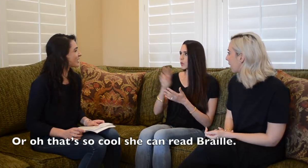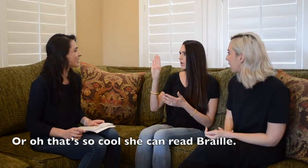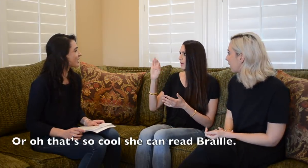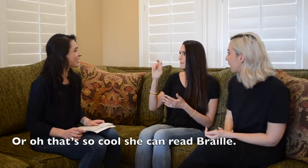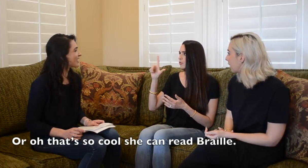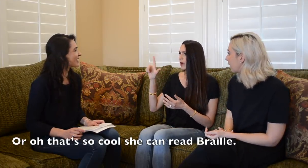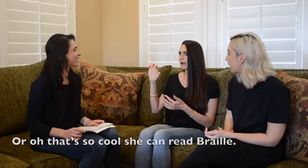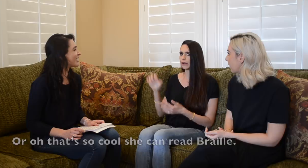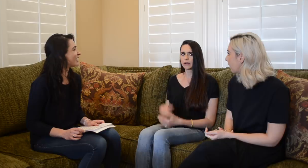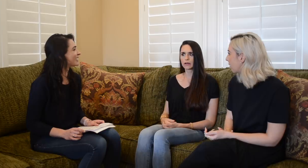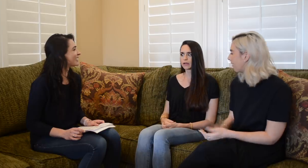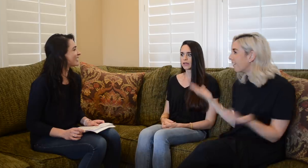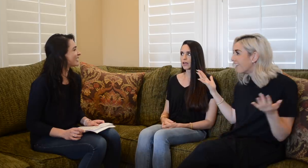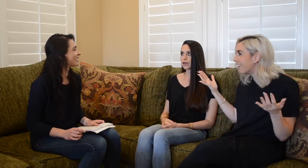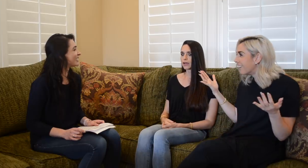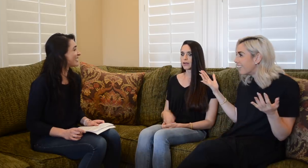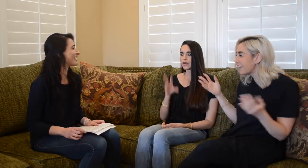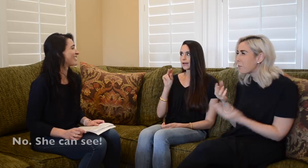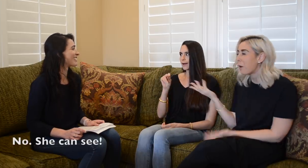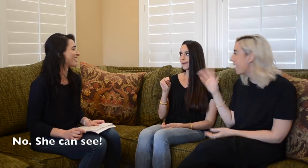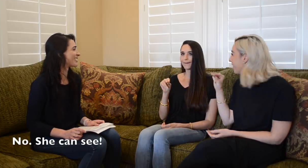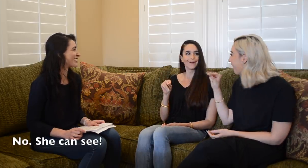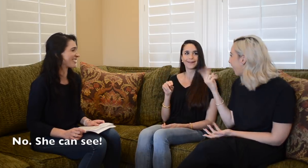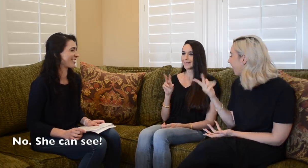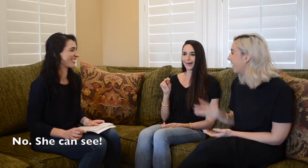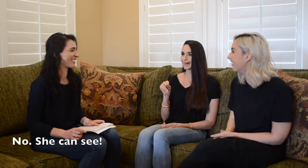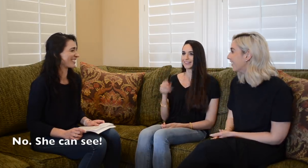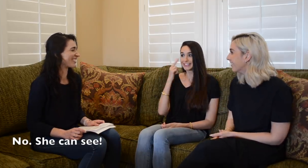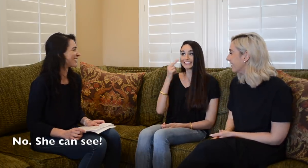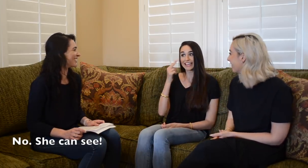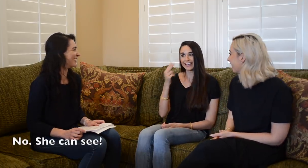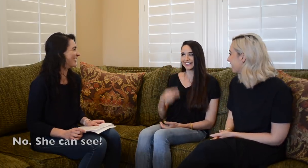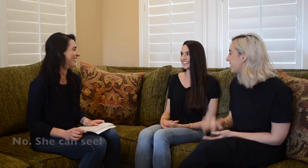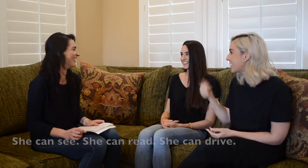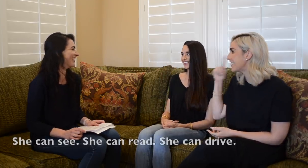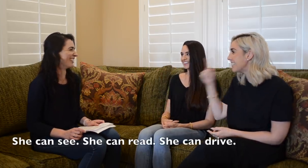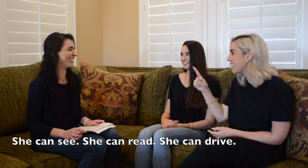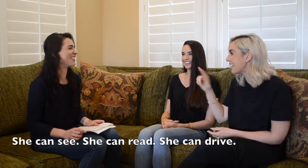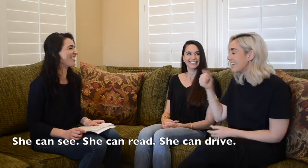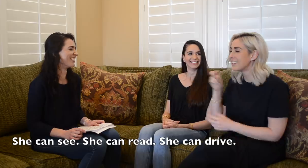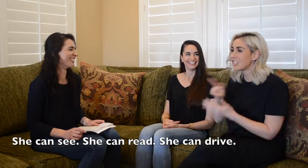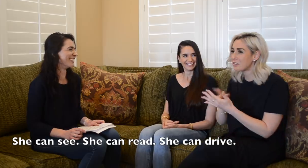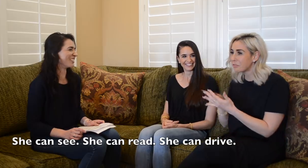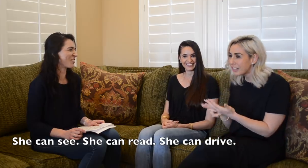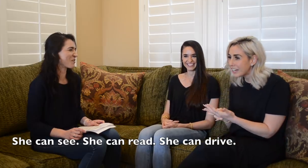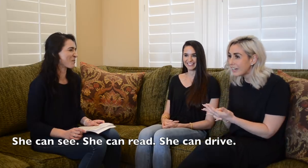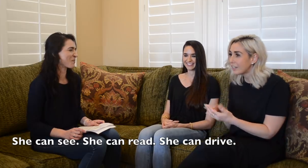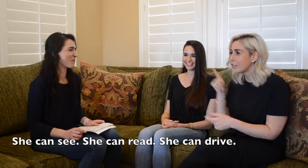read Braille. Like, no. What? No. No, she can see. She can see, she can read, she